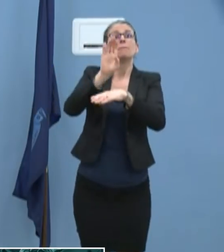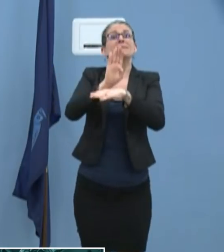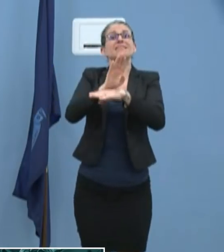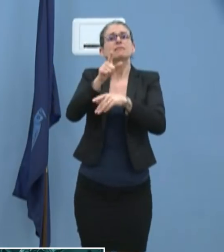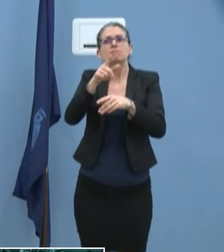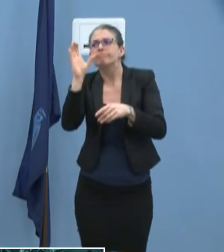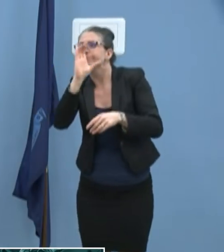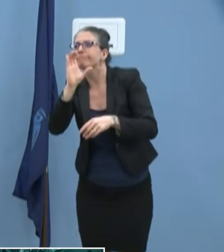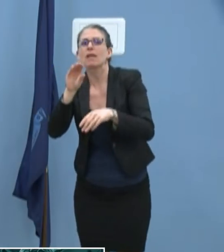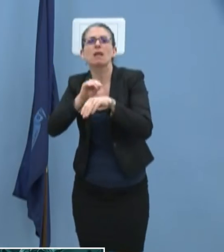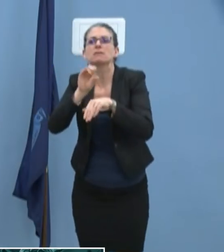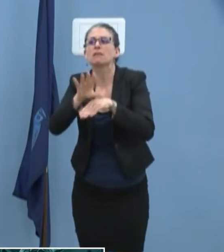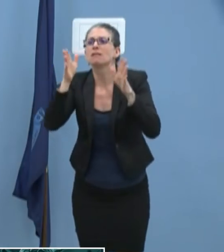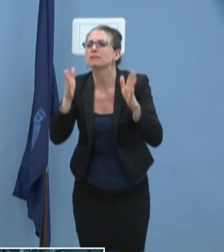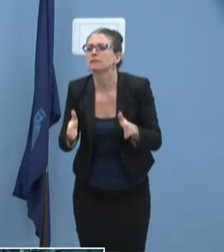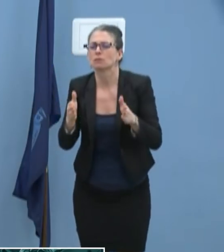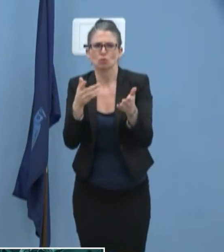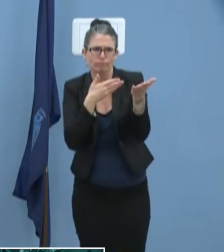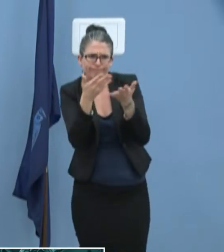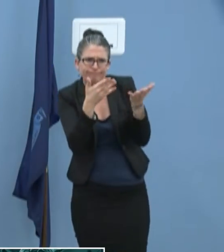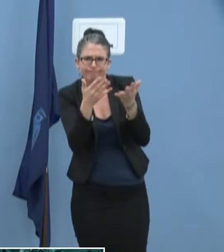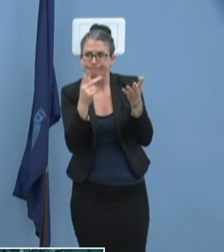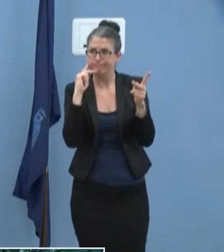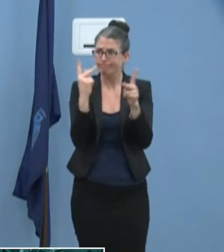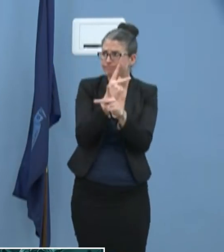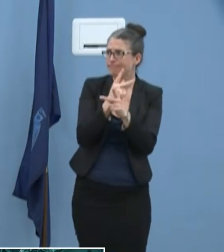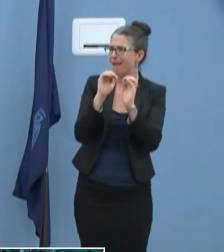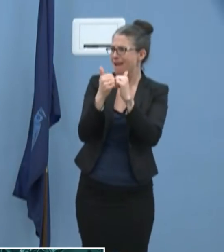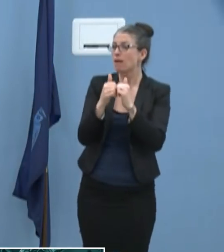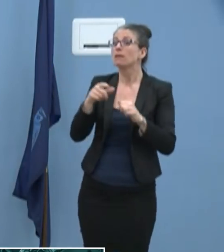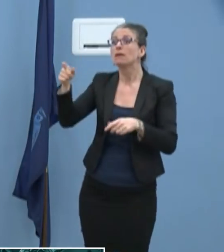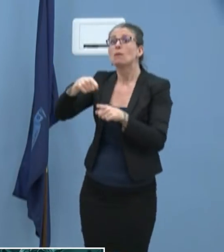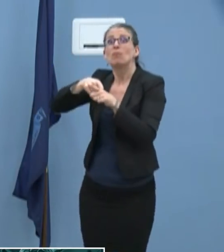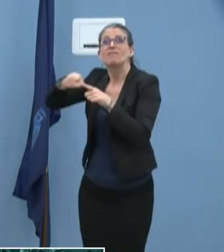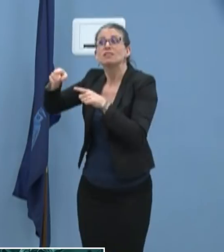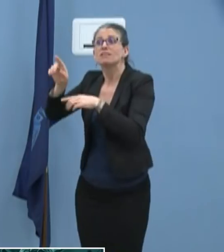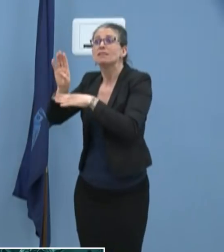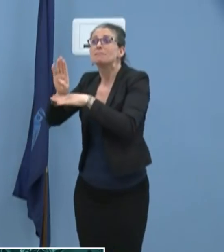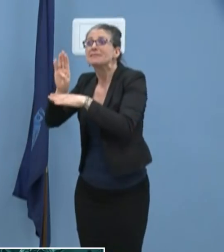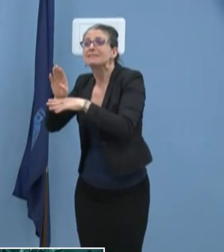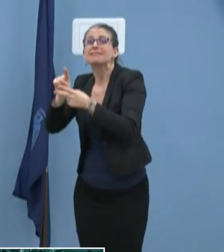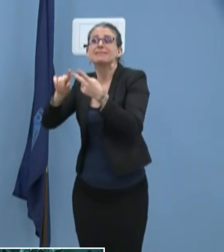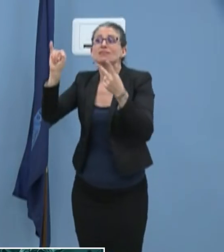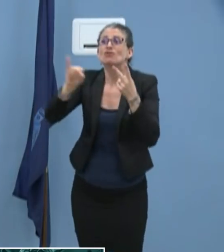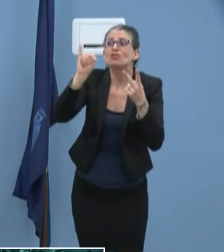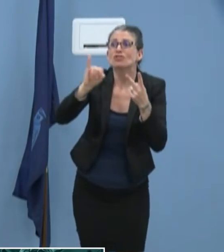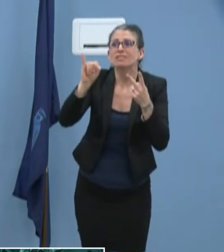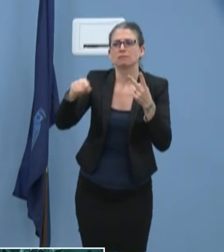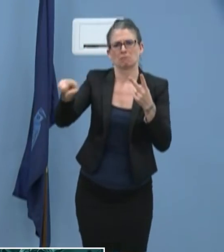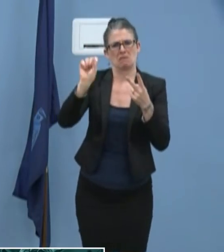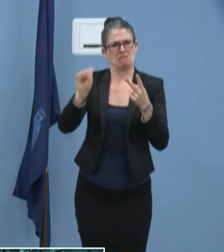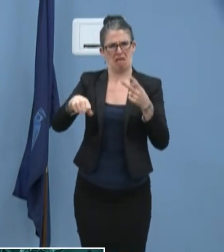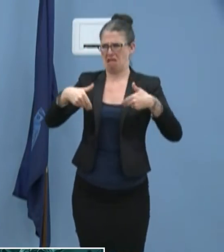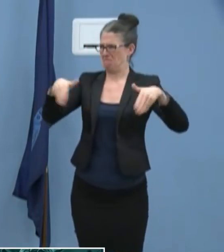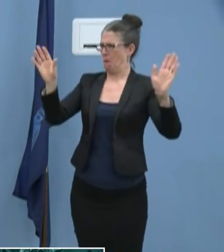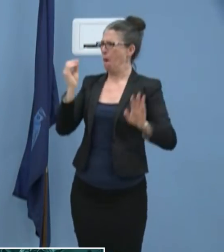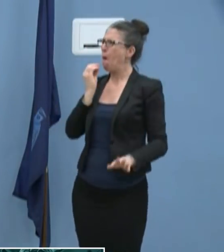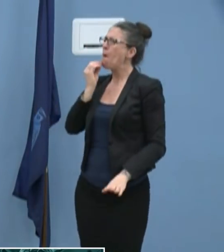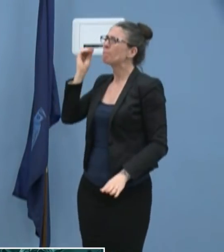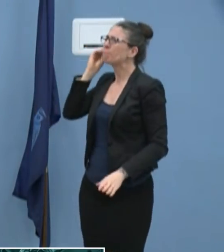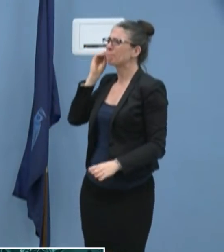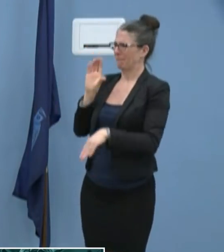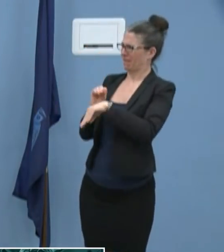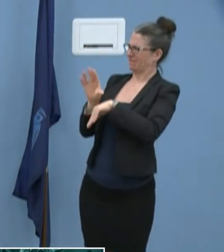insurance, they are encouraged to have employees work remotely, if at all possible, if not